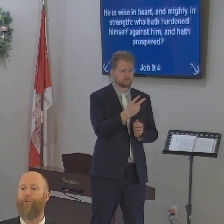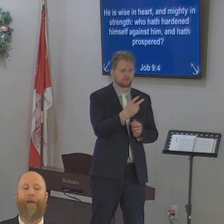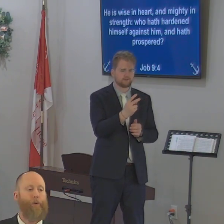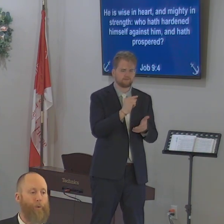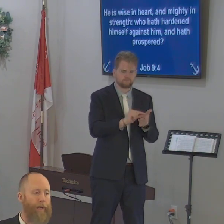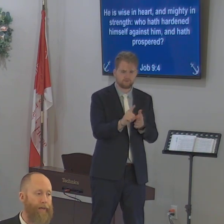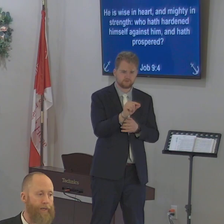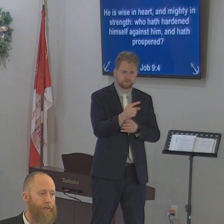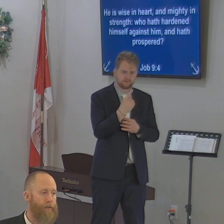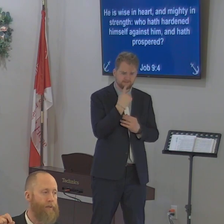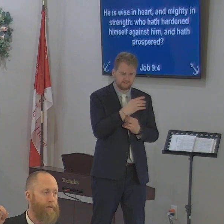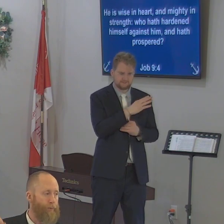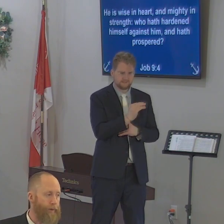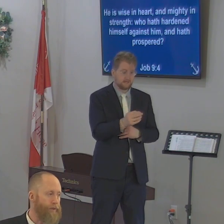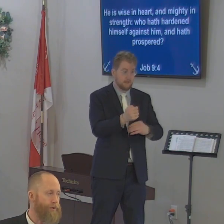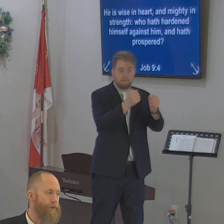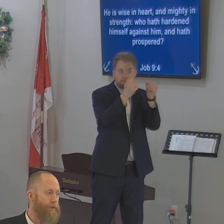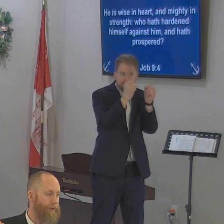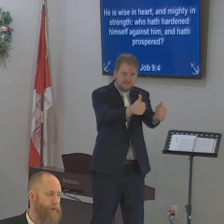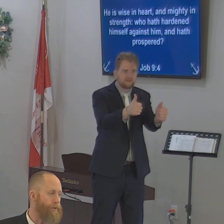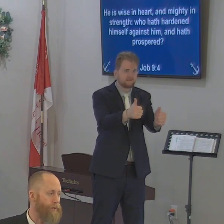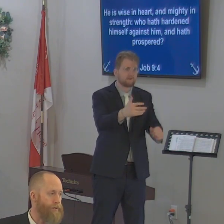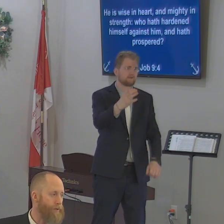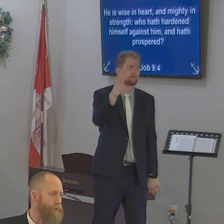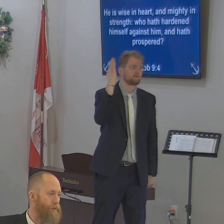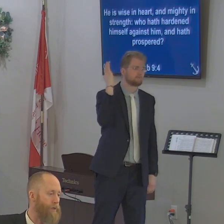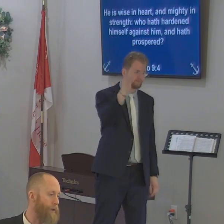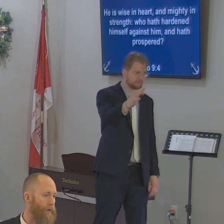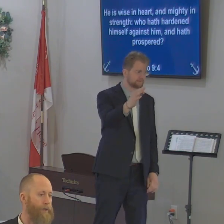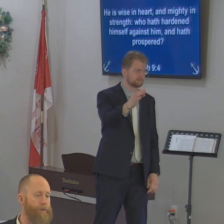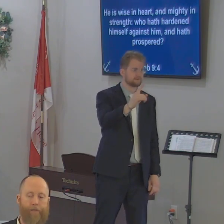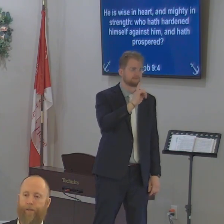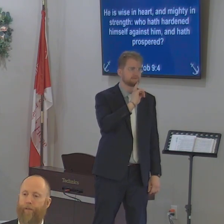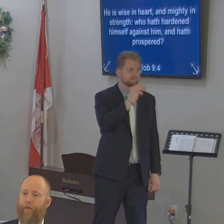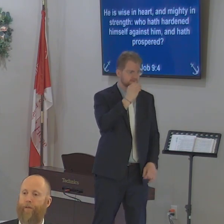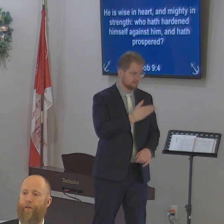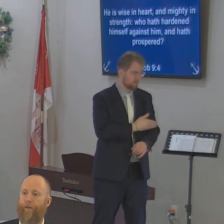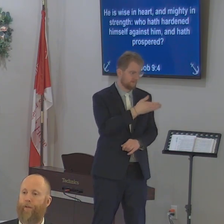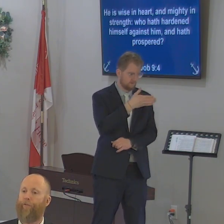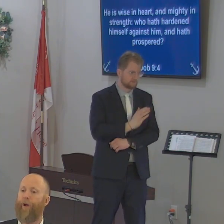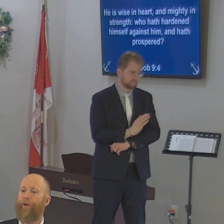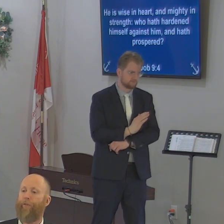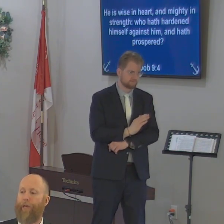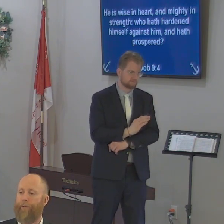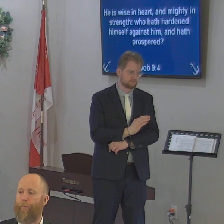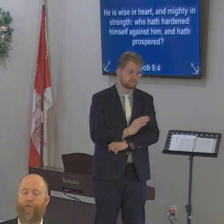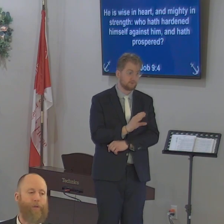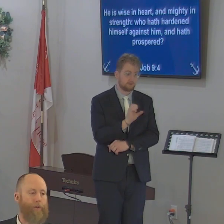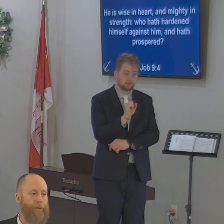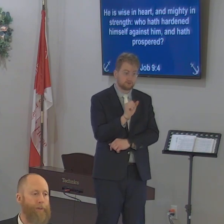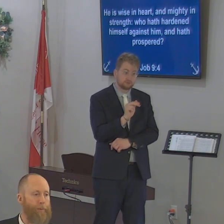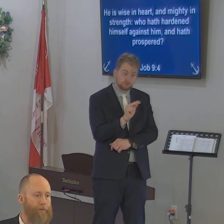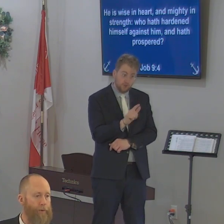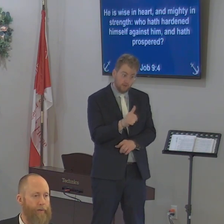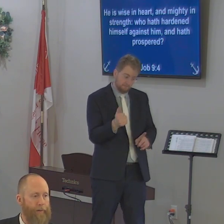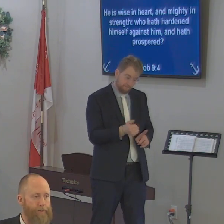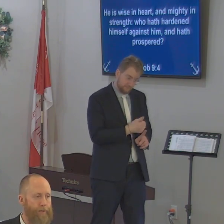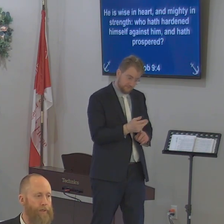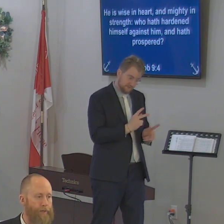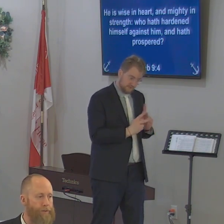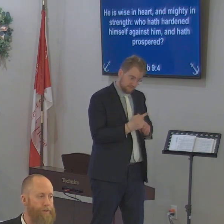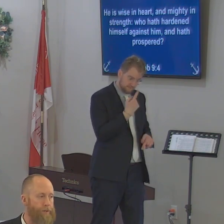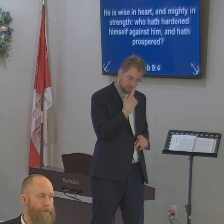he straightway preached that Jesus is the Son of God. The very thing he was persecuting people for that he